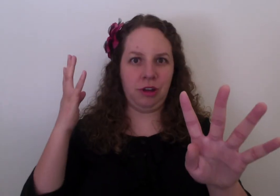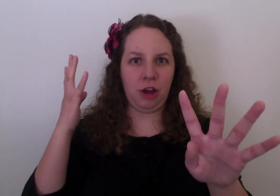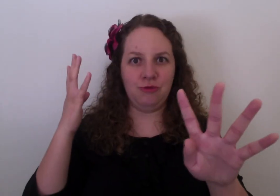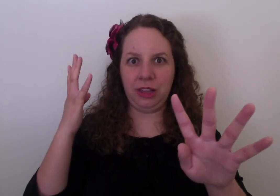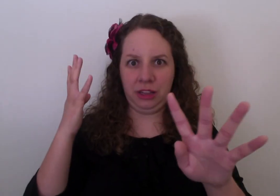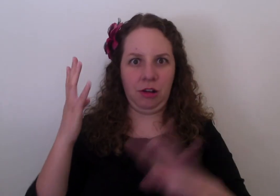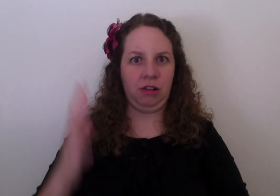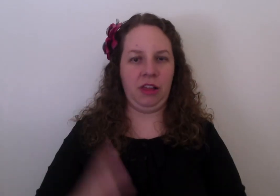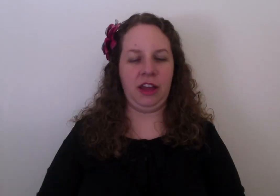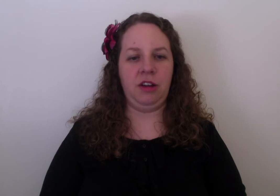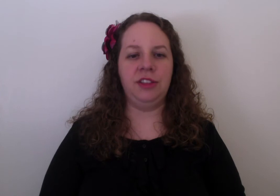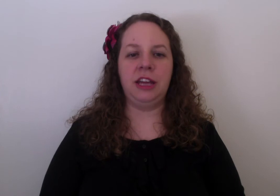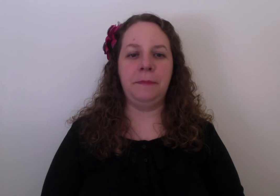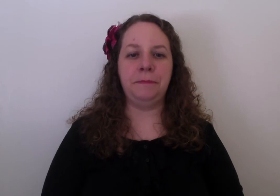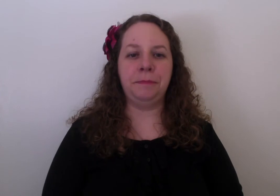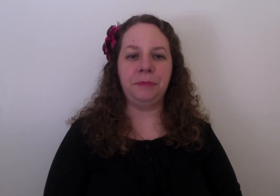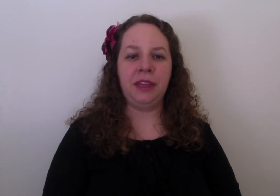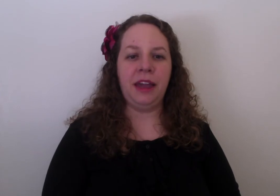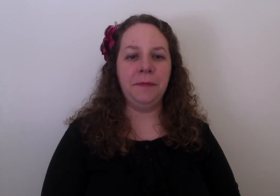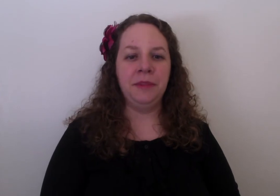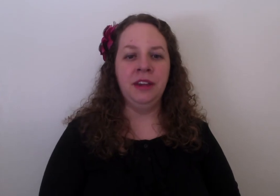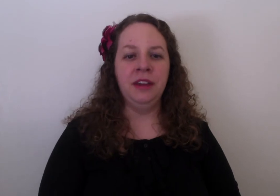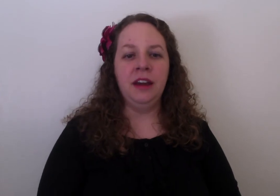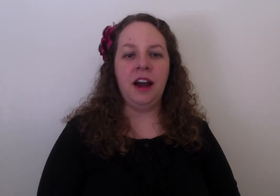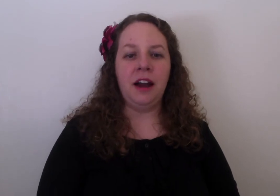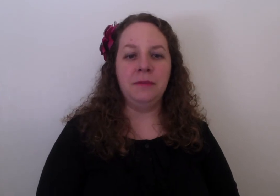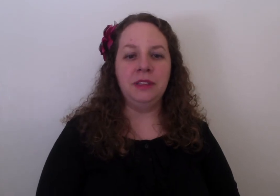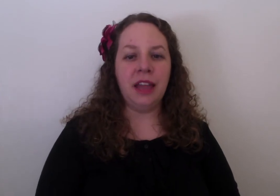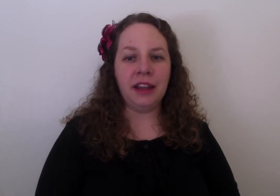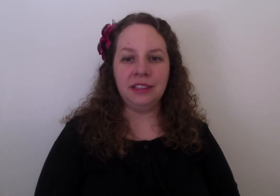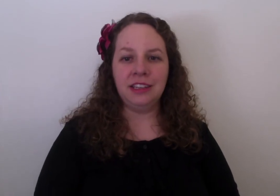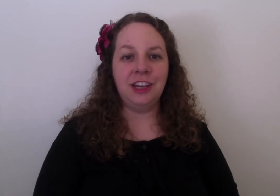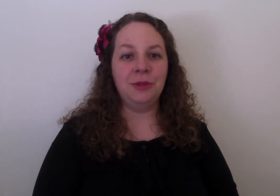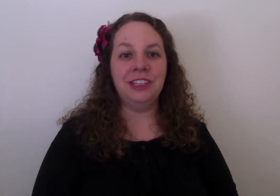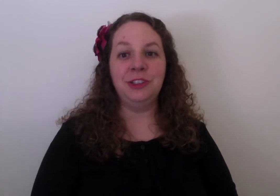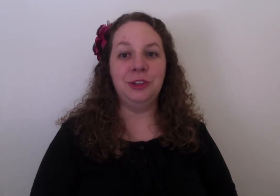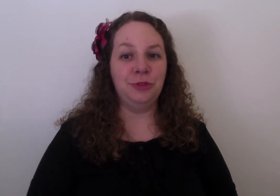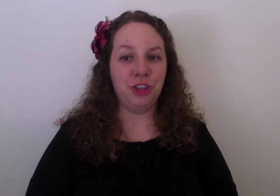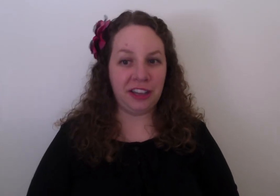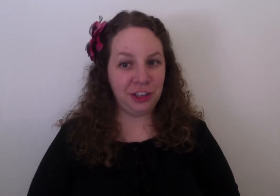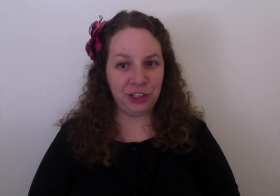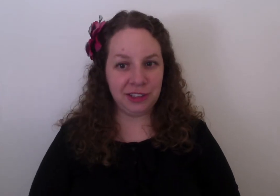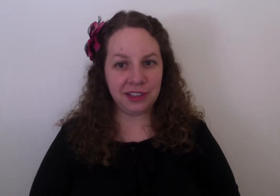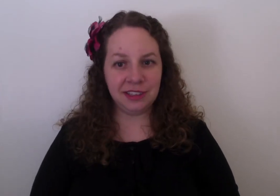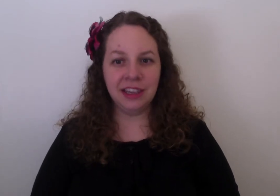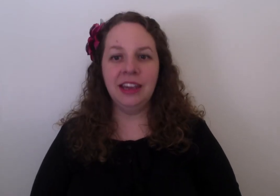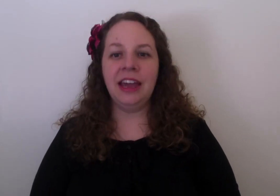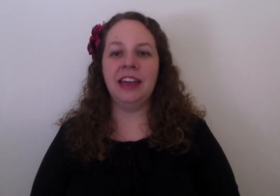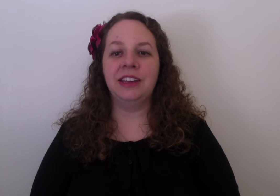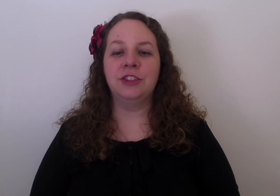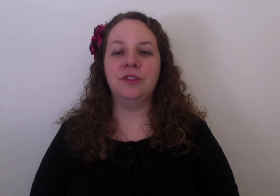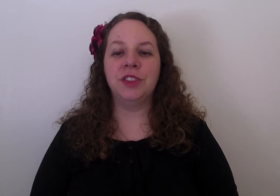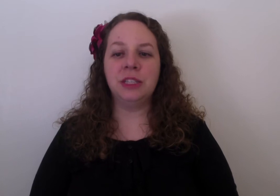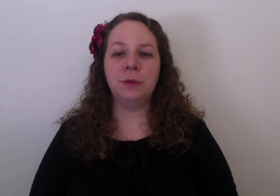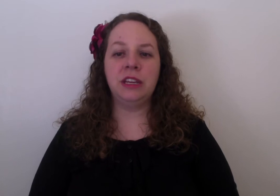a really long line all the time, okay? Next, it goes into Chuck E. Cheese's, and so for this one, it